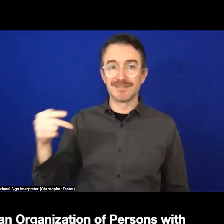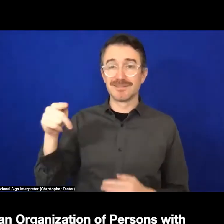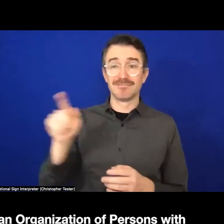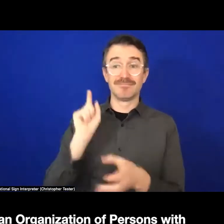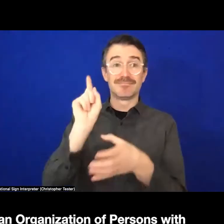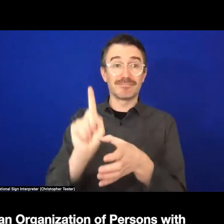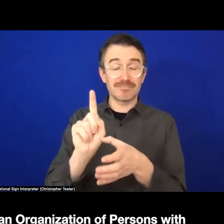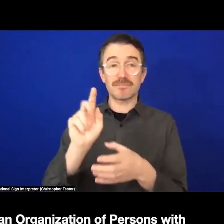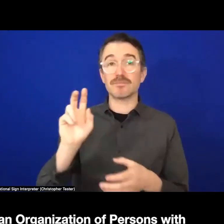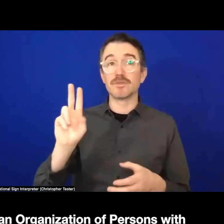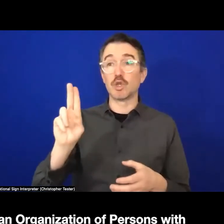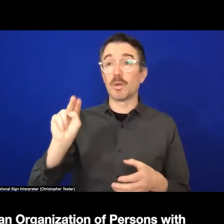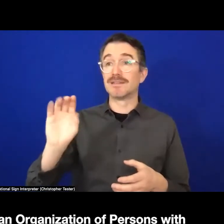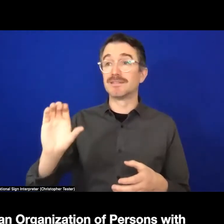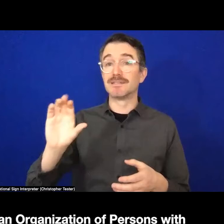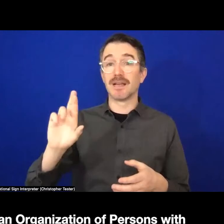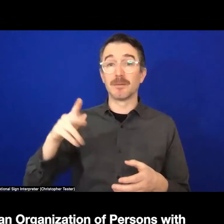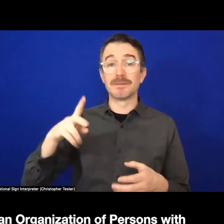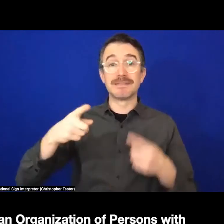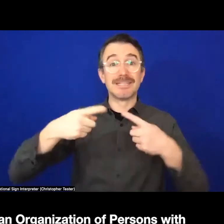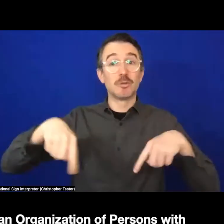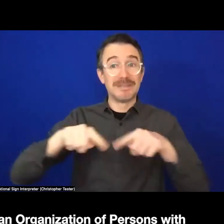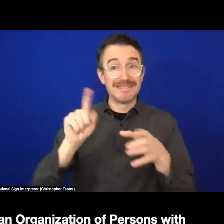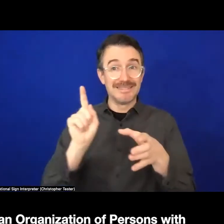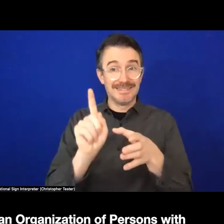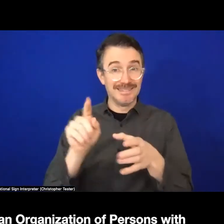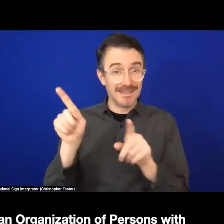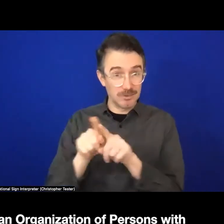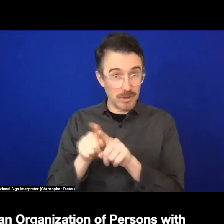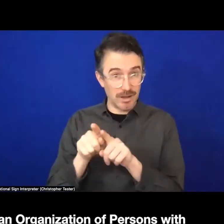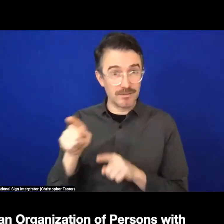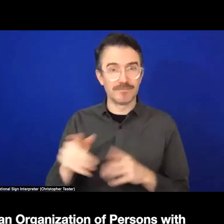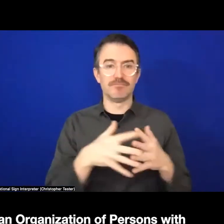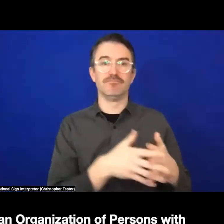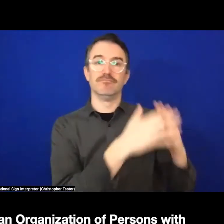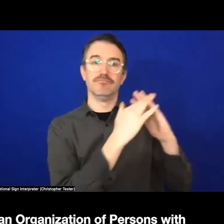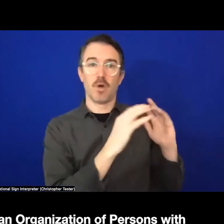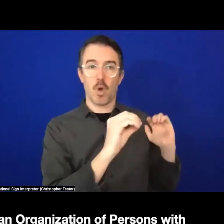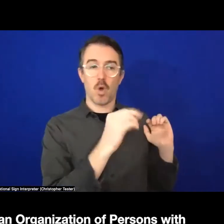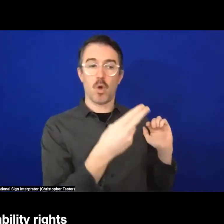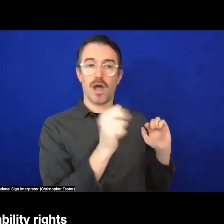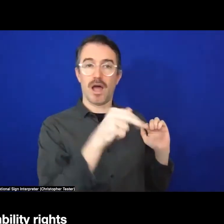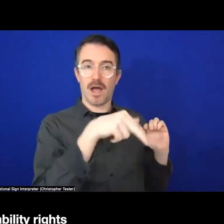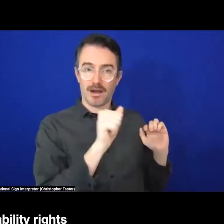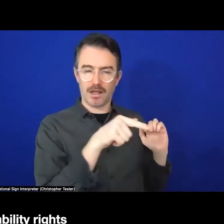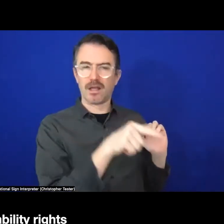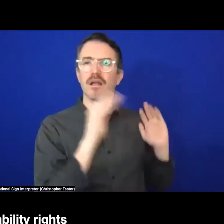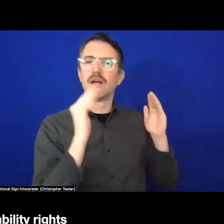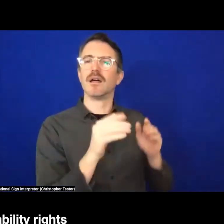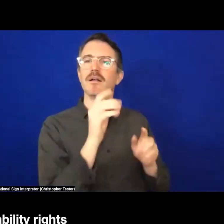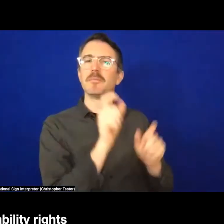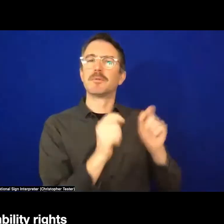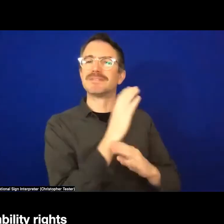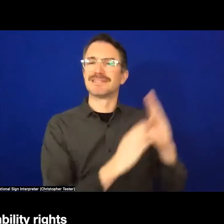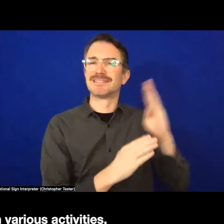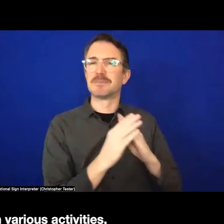is the founder of ONAHA, which is an organization of persons with disabilities in Indonesia, whose focus is on